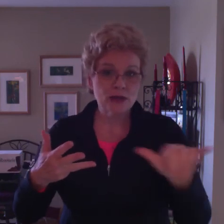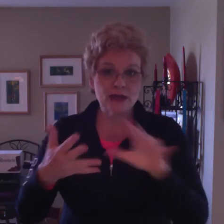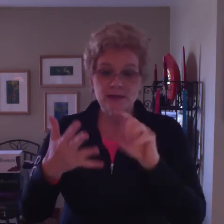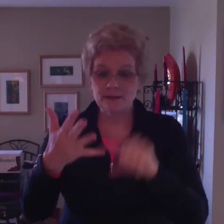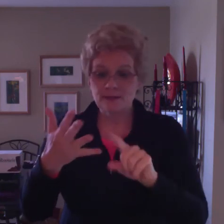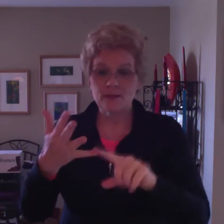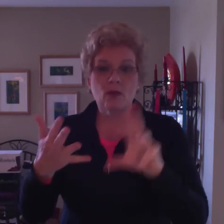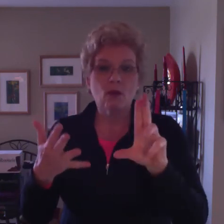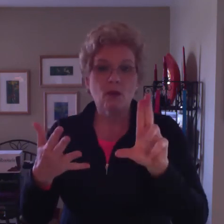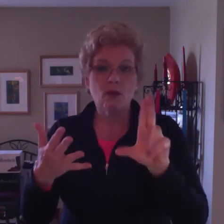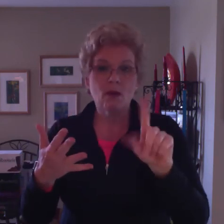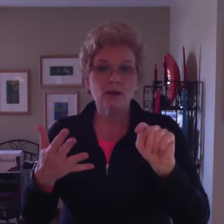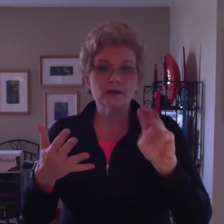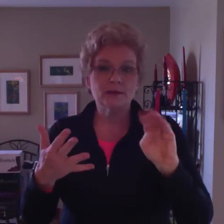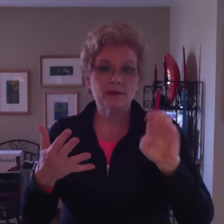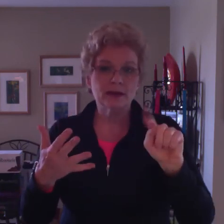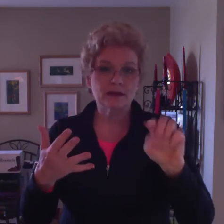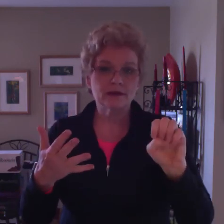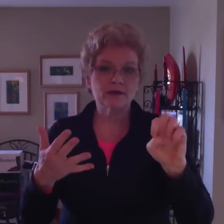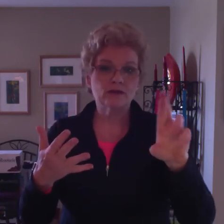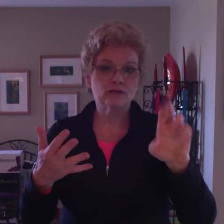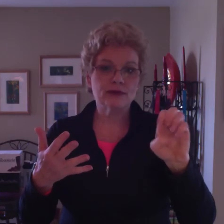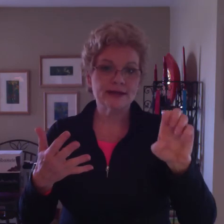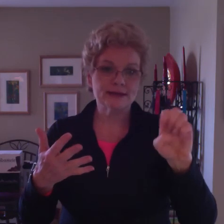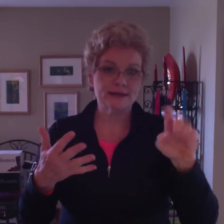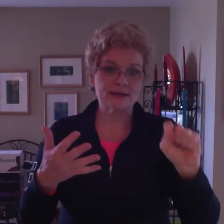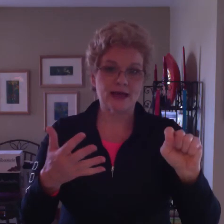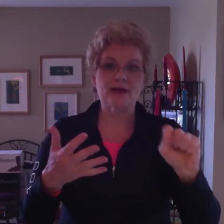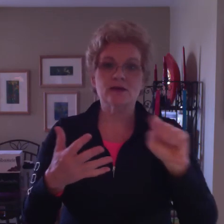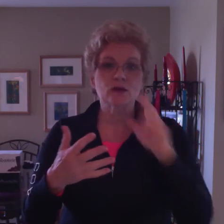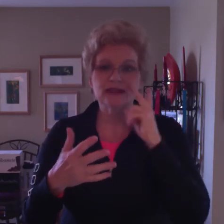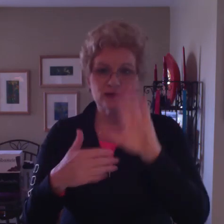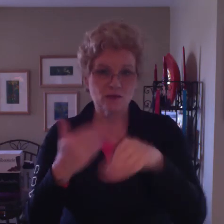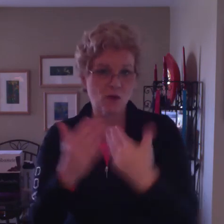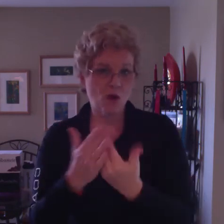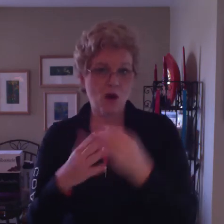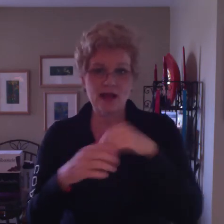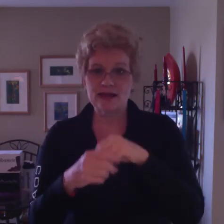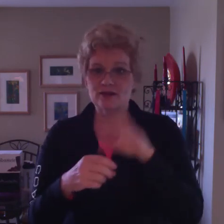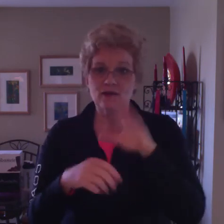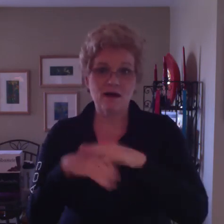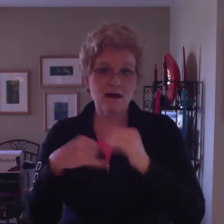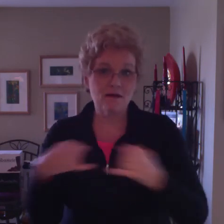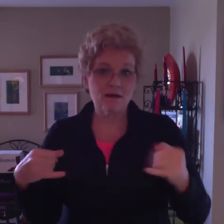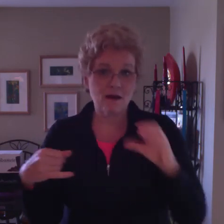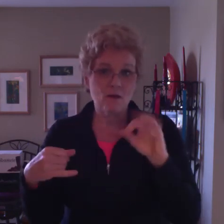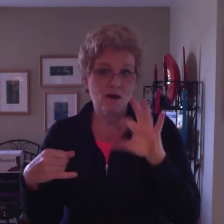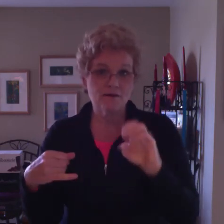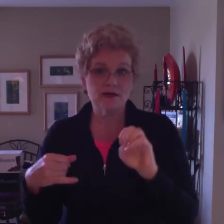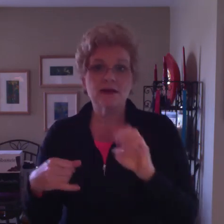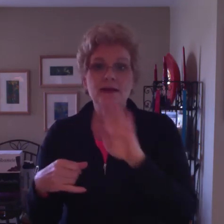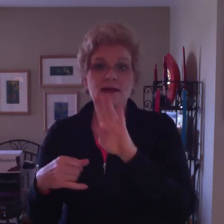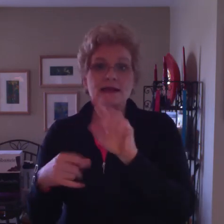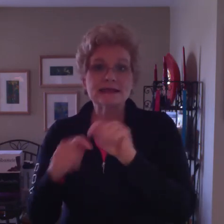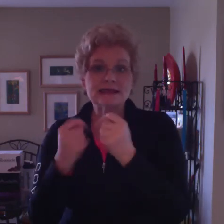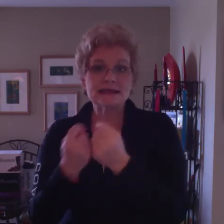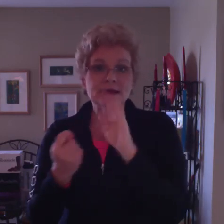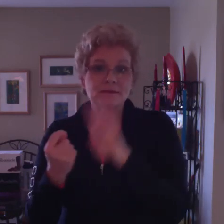these, which you can see from your back office, which is when you go to teambeachbody.com, put in your email, password, go to